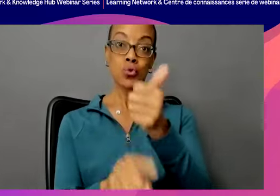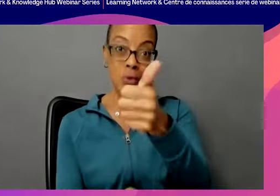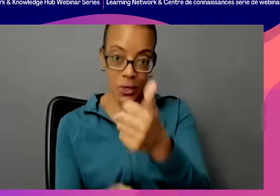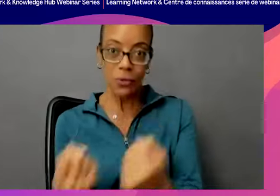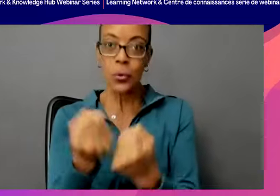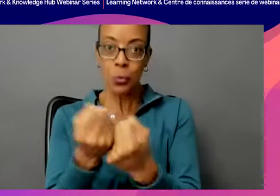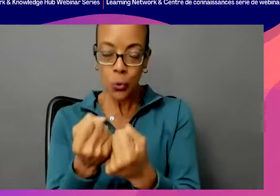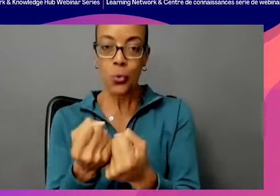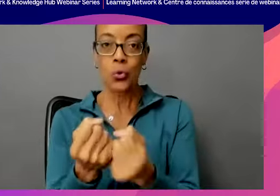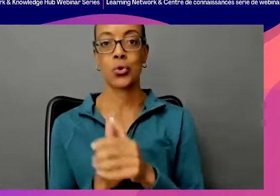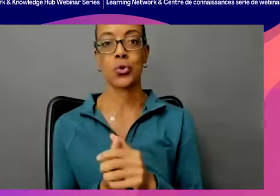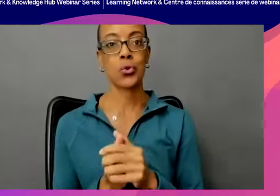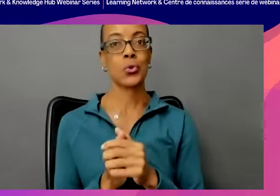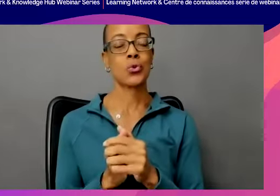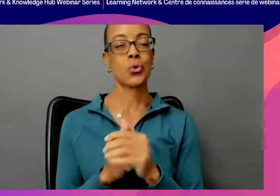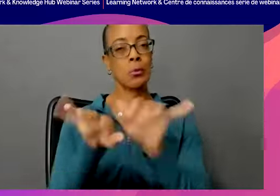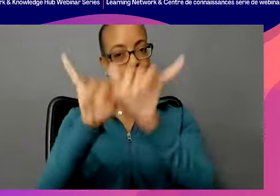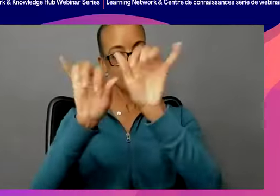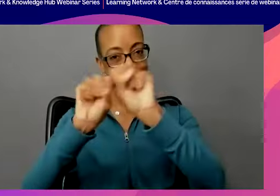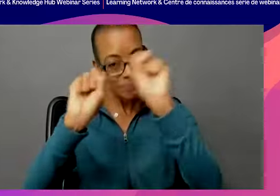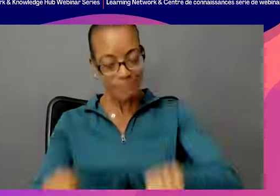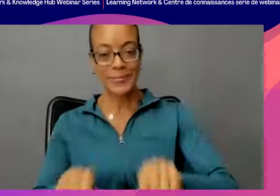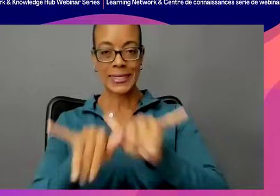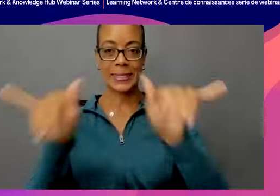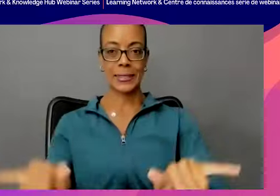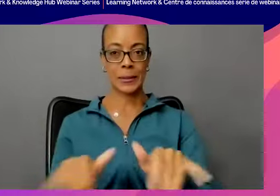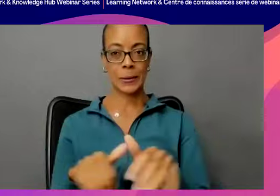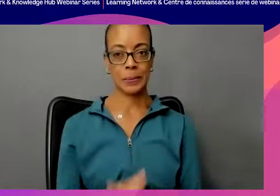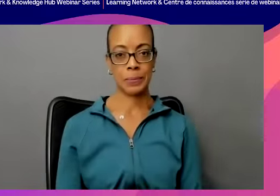challenge the harms of the system.